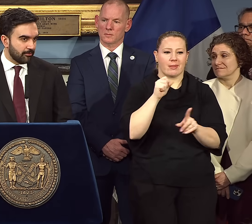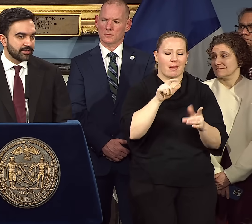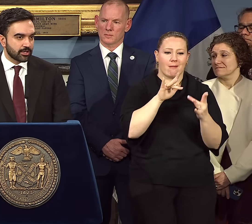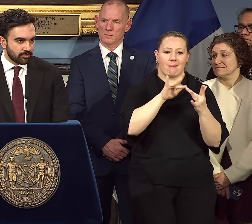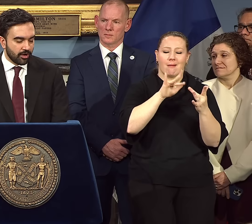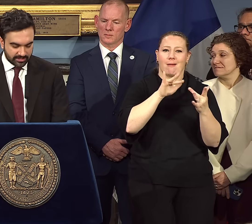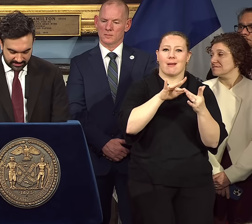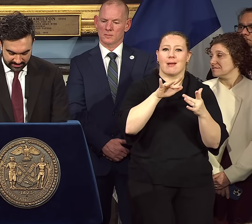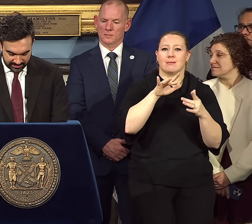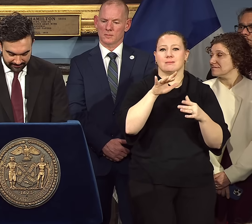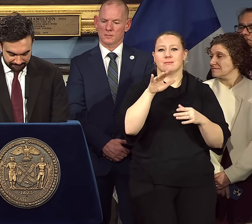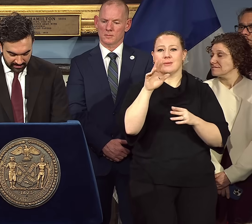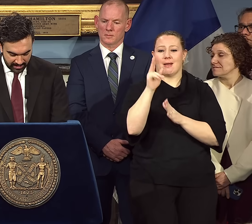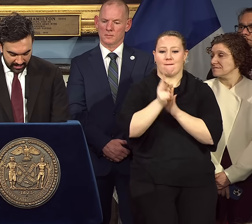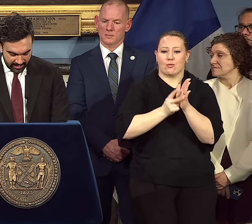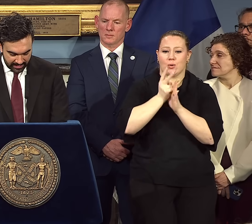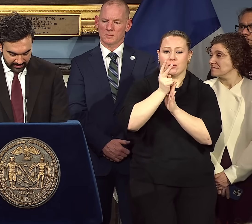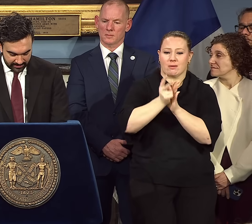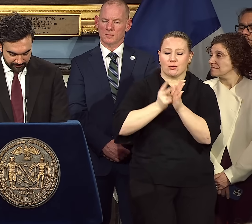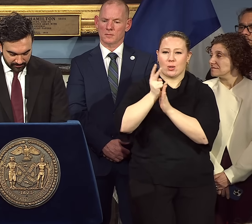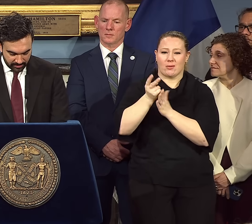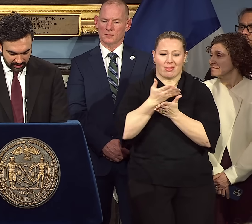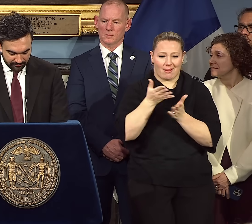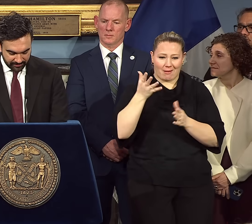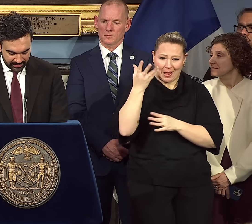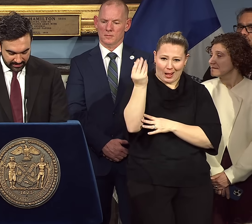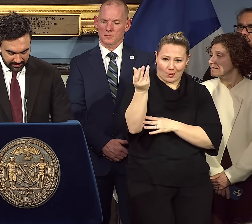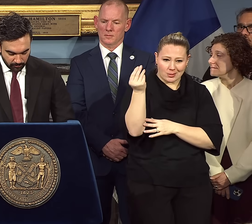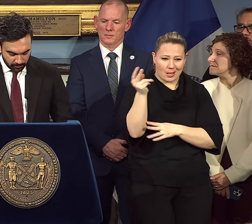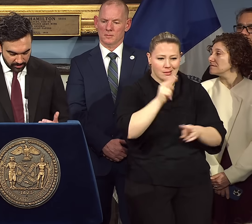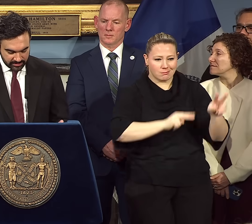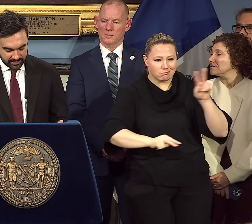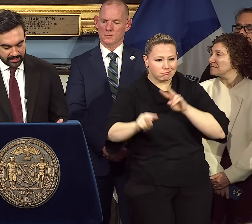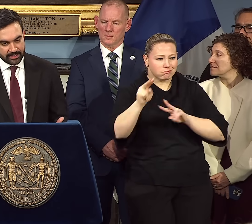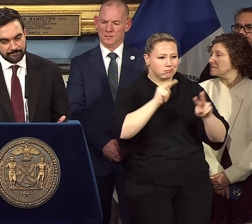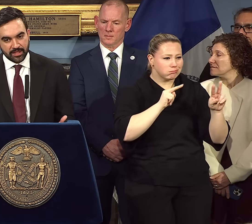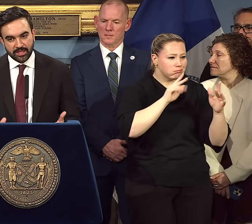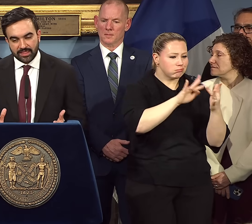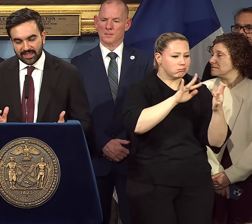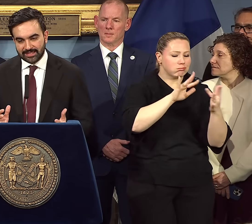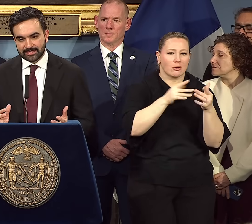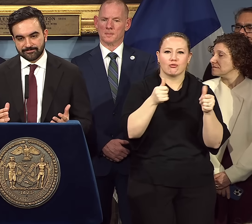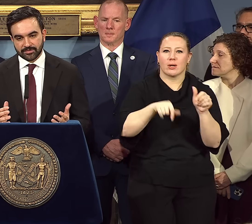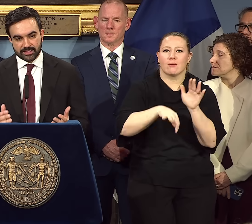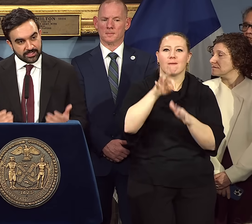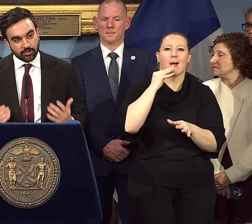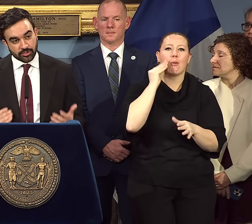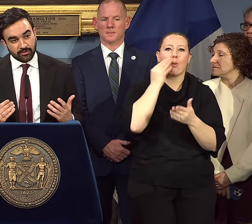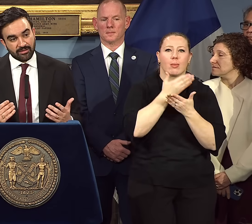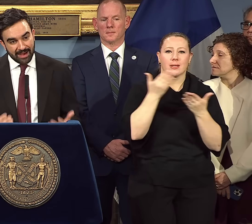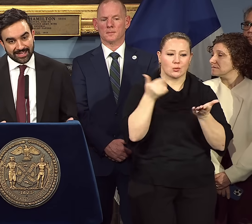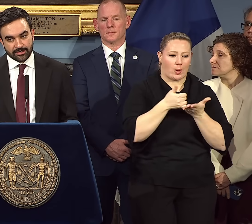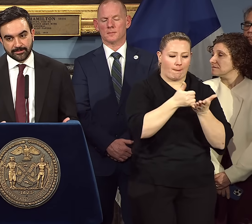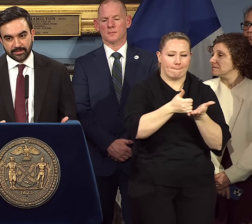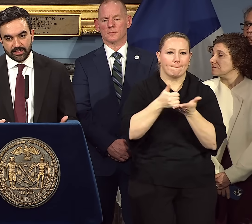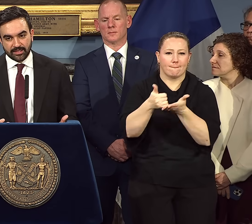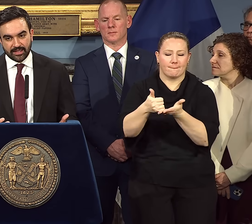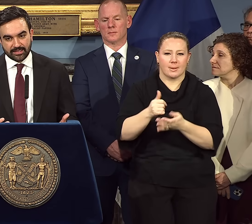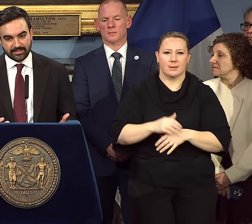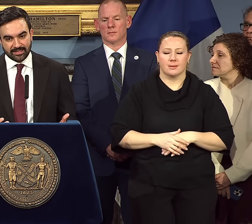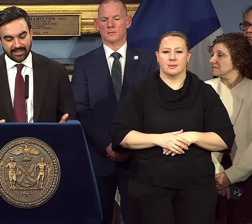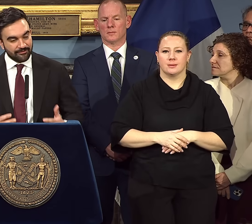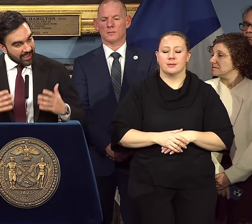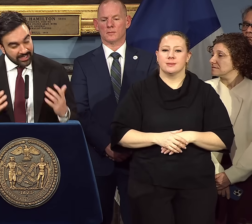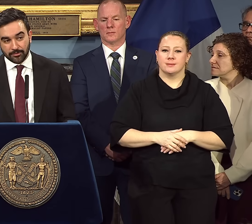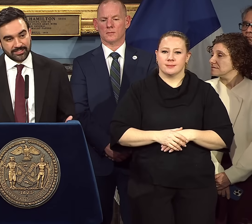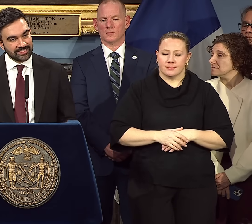2 hours across the city. And what we are seeing, that this is also a reminder